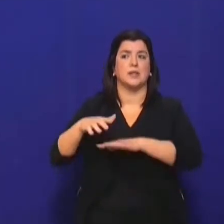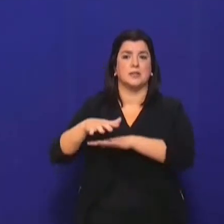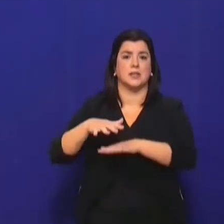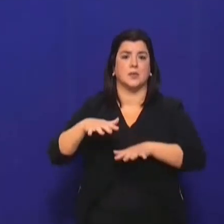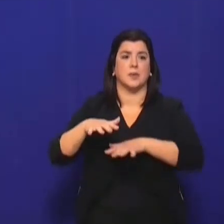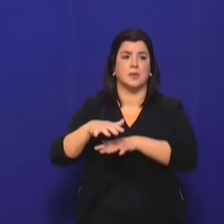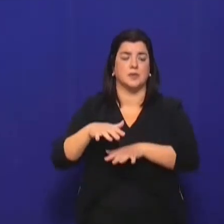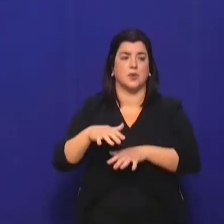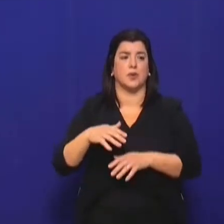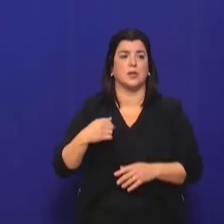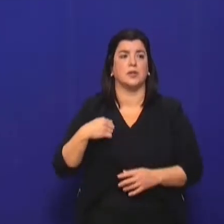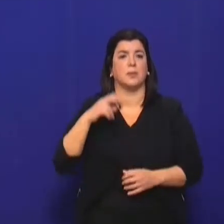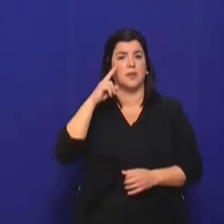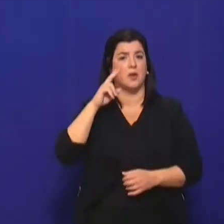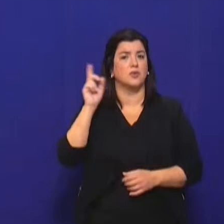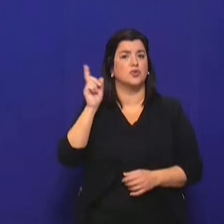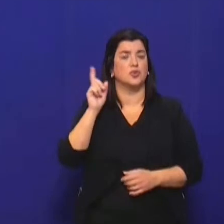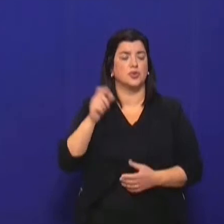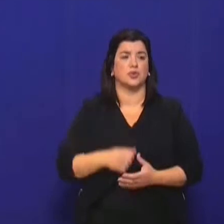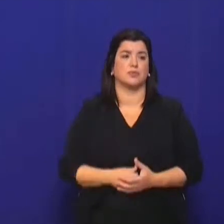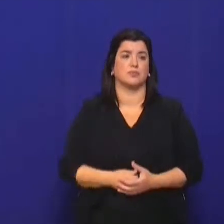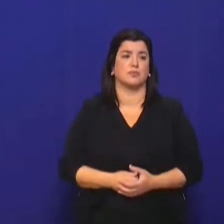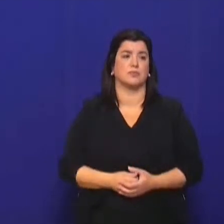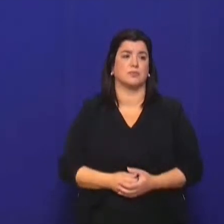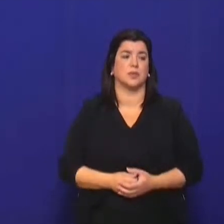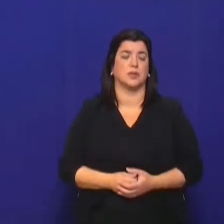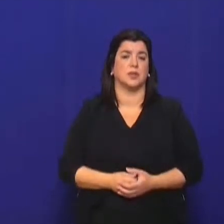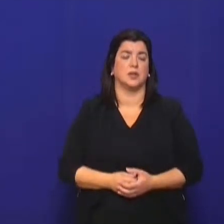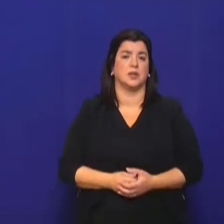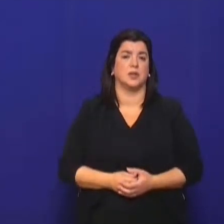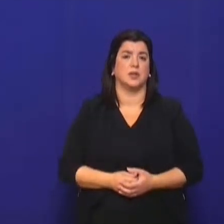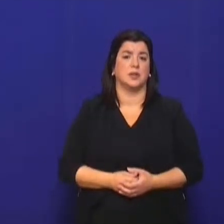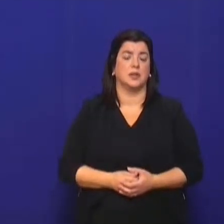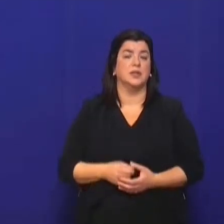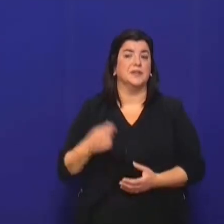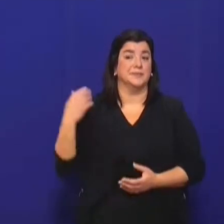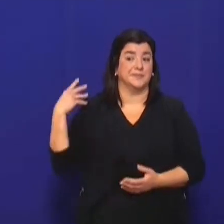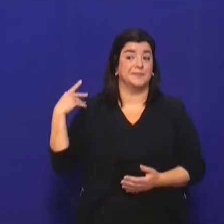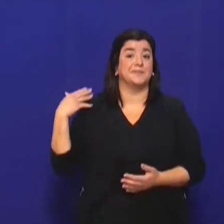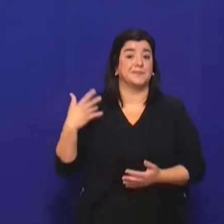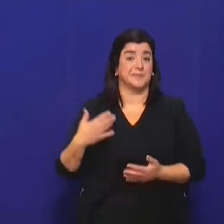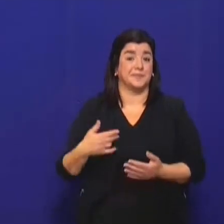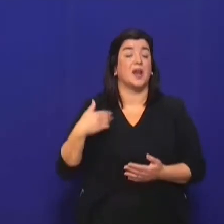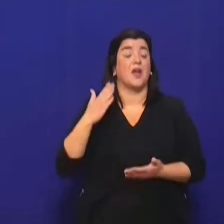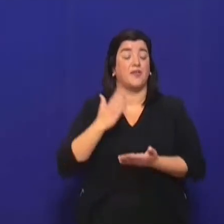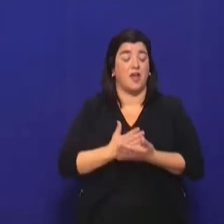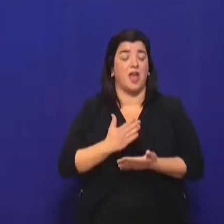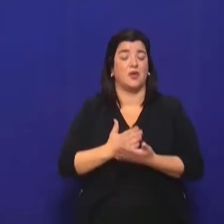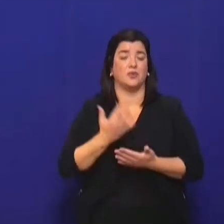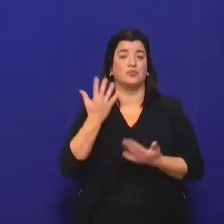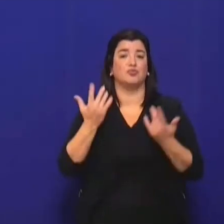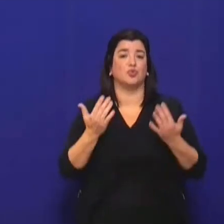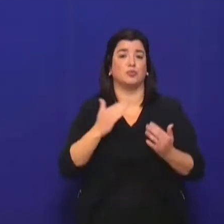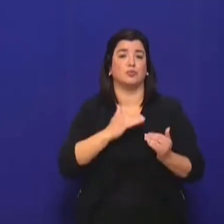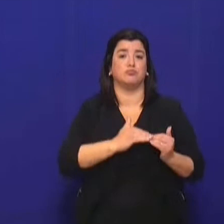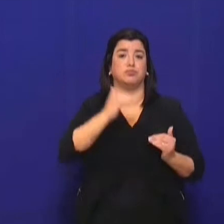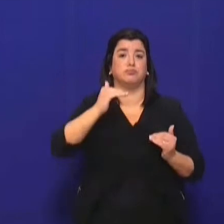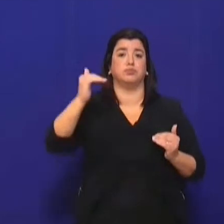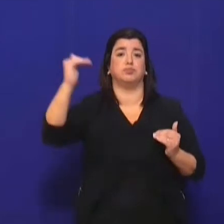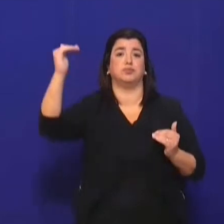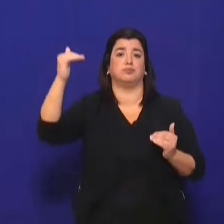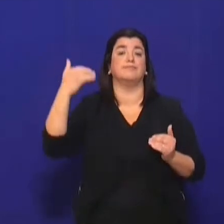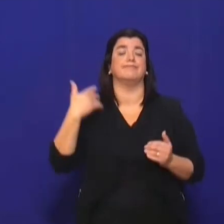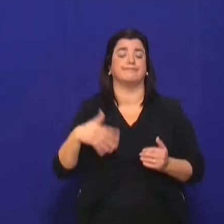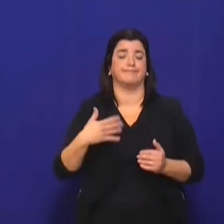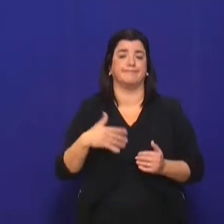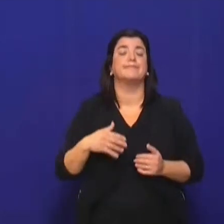kontu qegħdin taraw li dal-aħħar bħalma propju kien previst ukoll li jkollna hemm numru ta' każijiet. Huwa ċar li